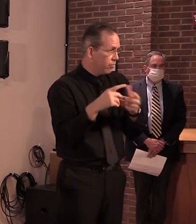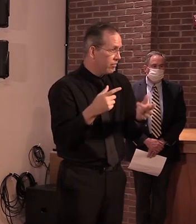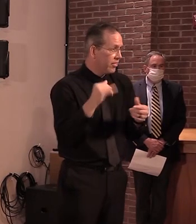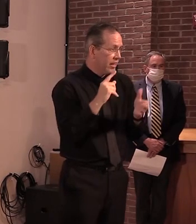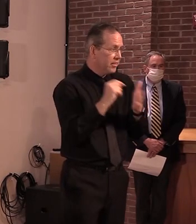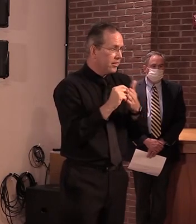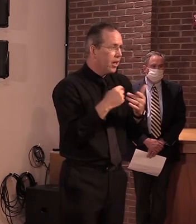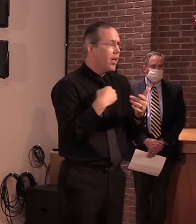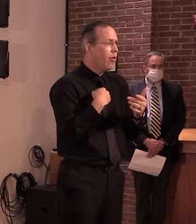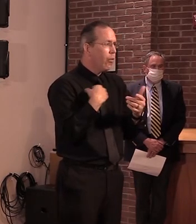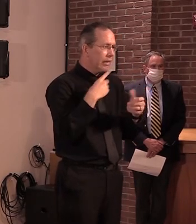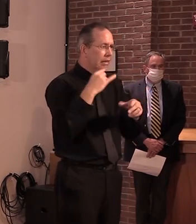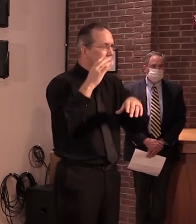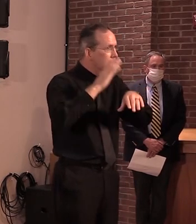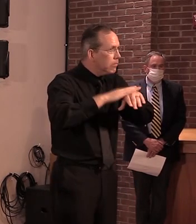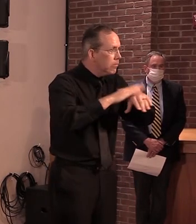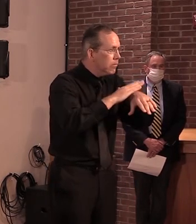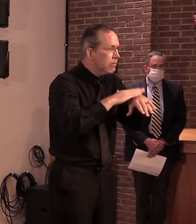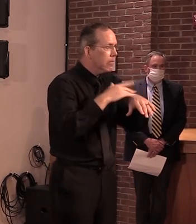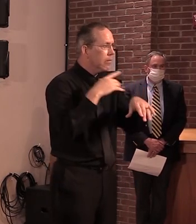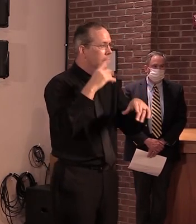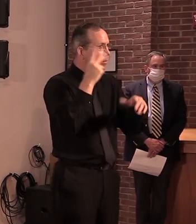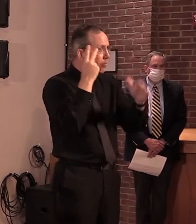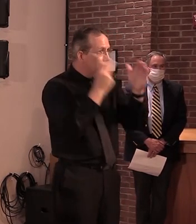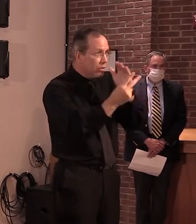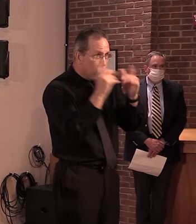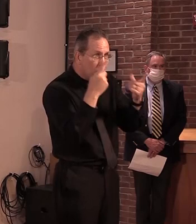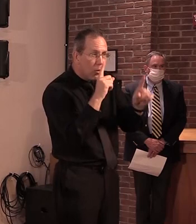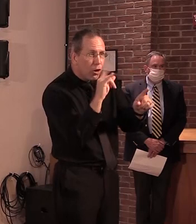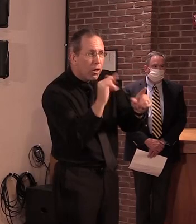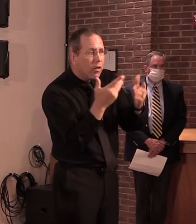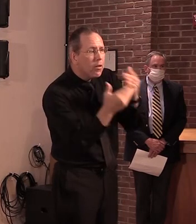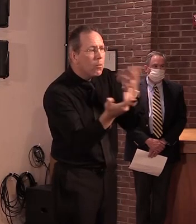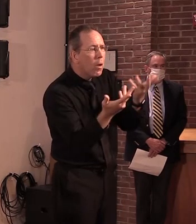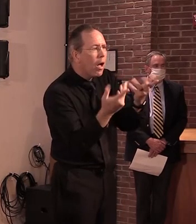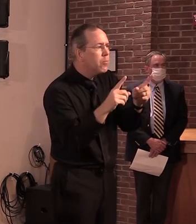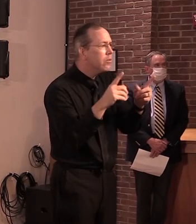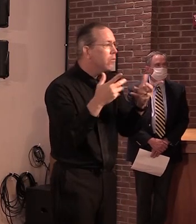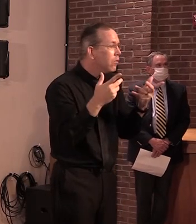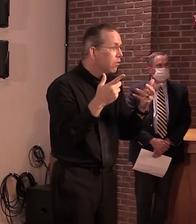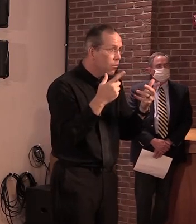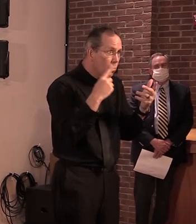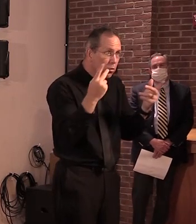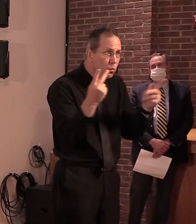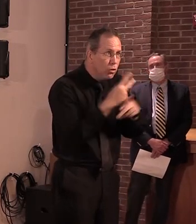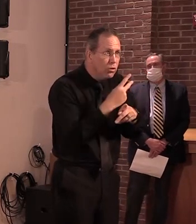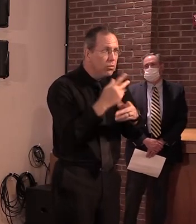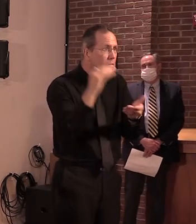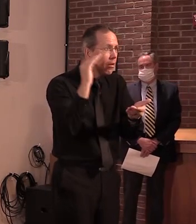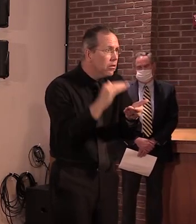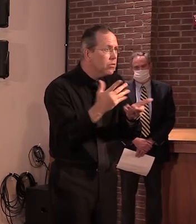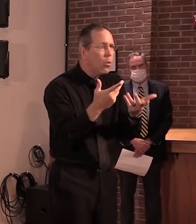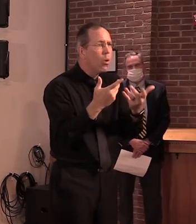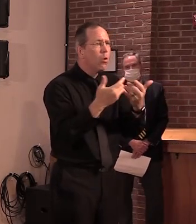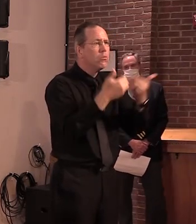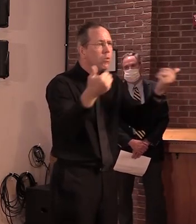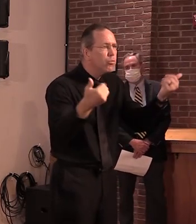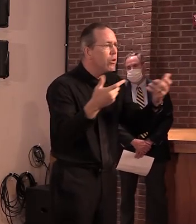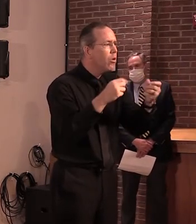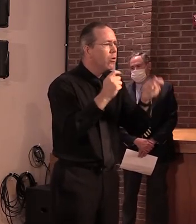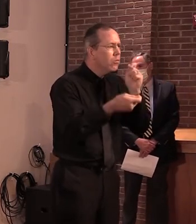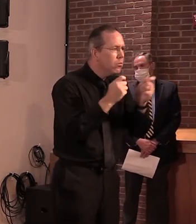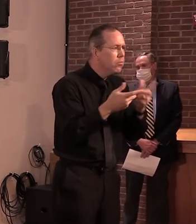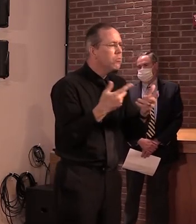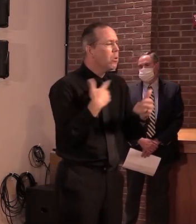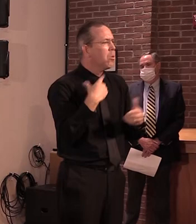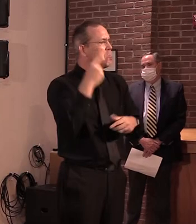is and the anxiety it can and has caused. So our planning included remote learning and